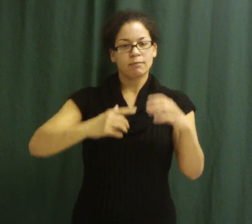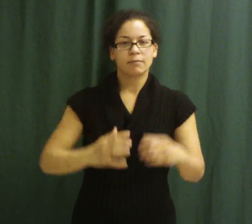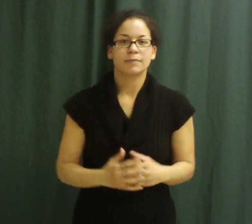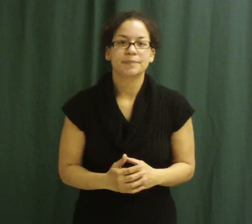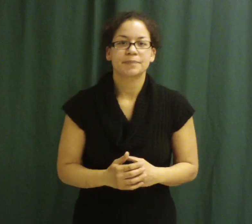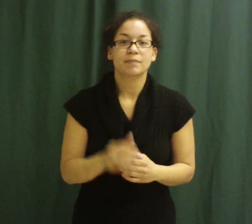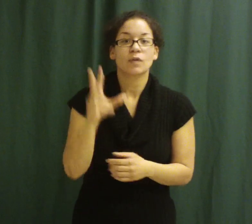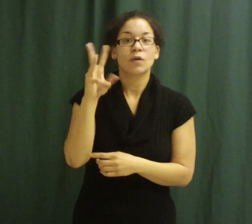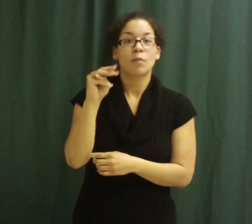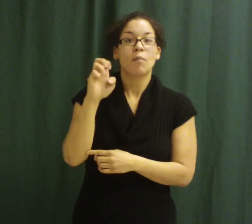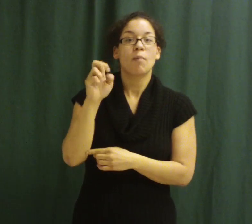Mercury,